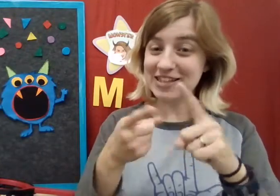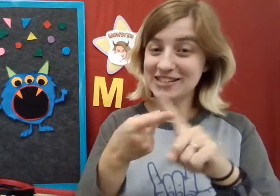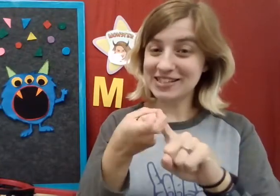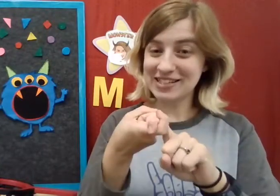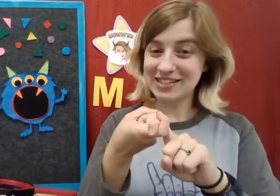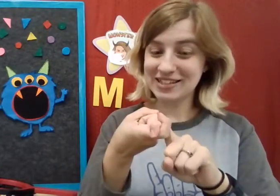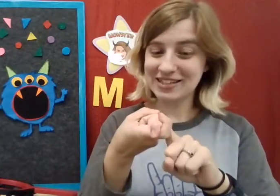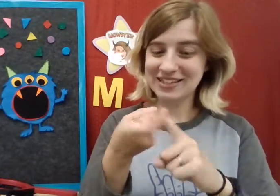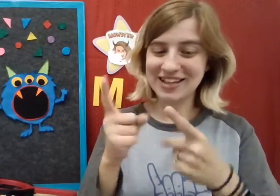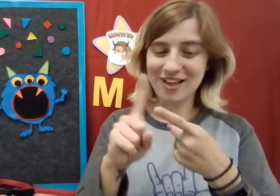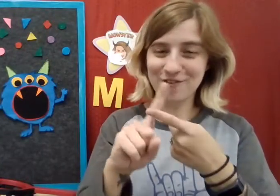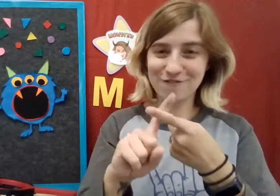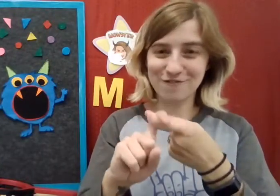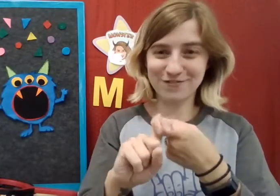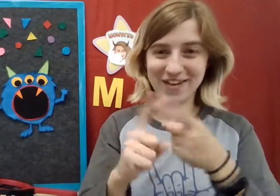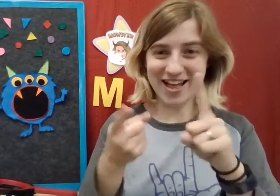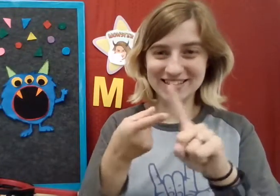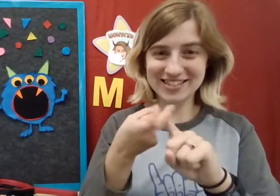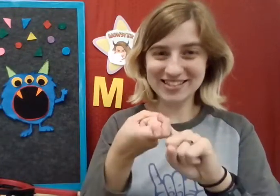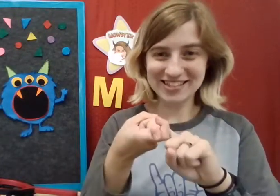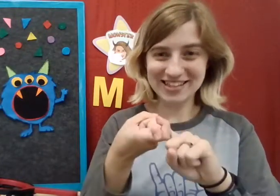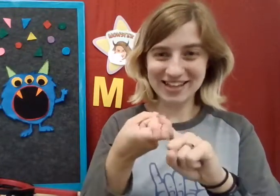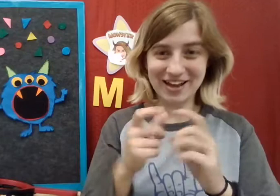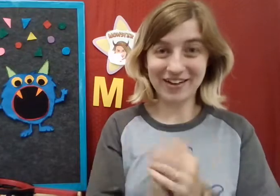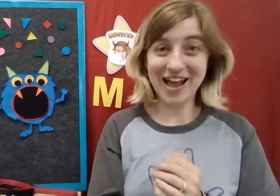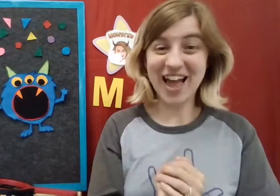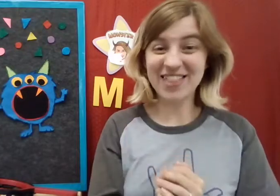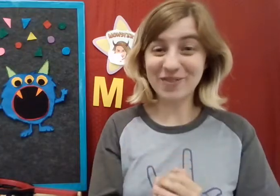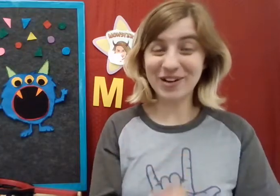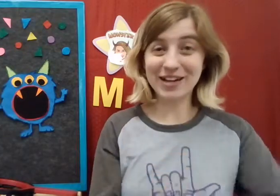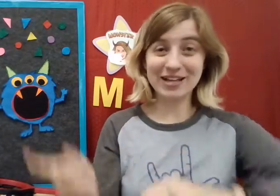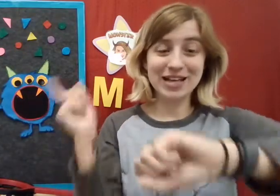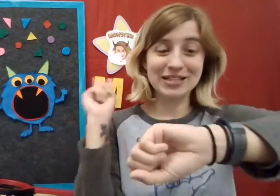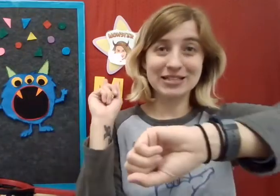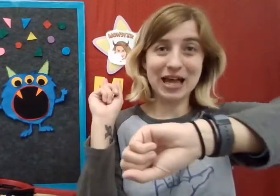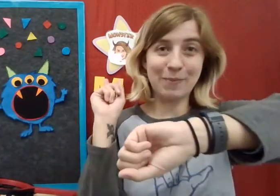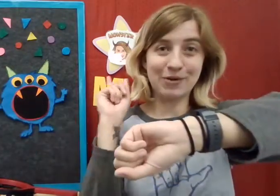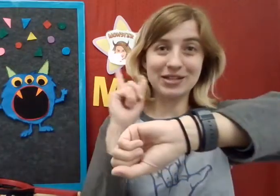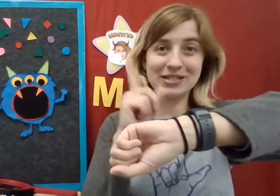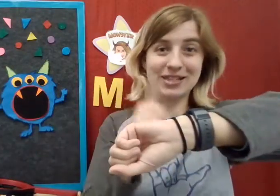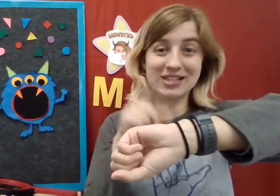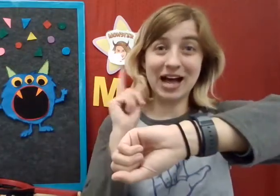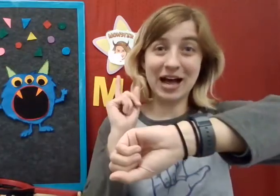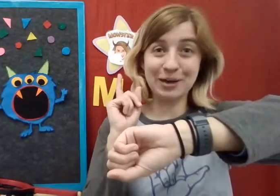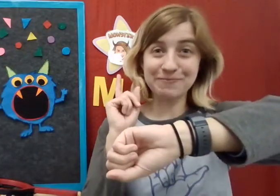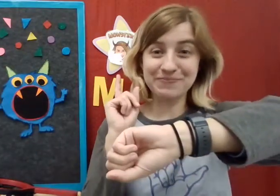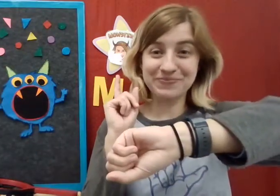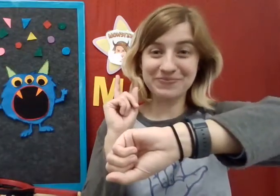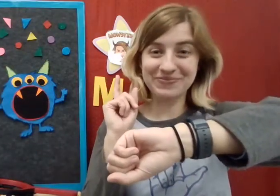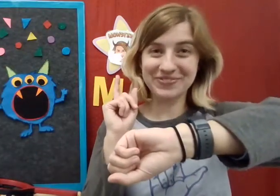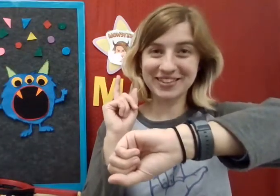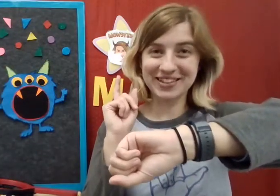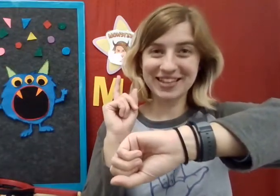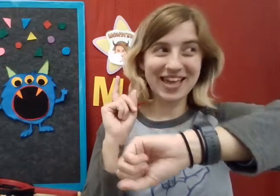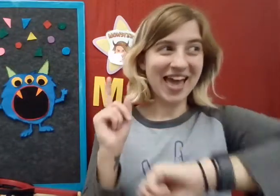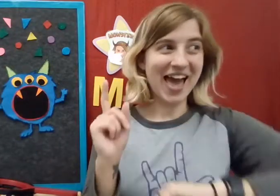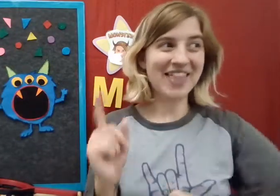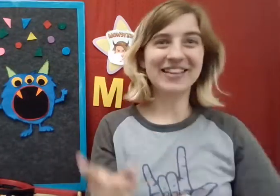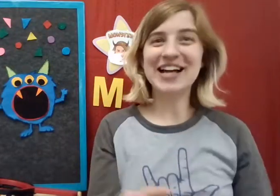Friends. Friends. All right, and then we're gonna tap our wrist and say time. And the last one